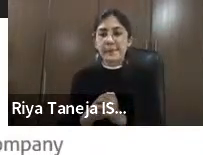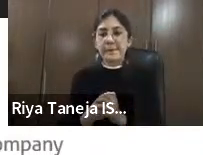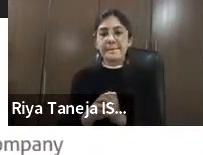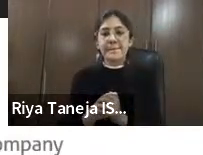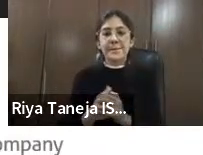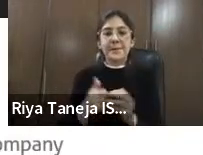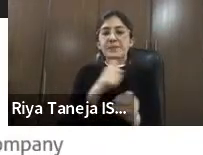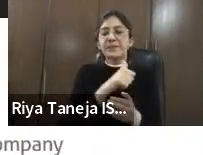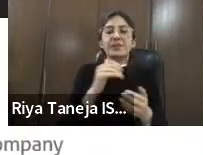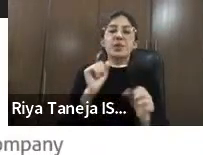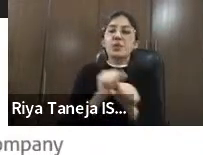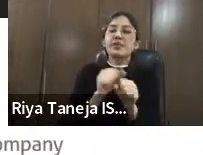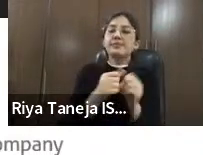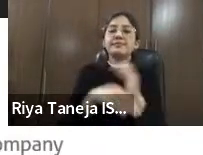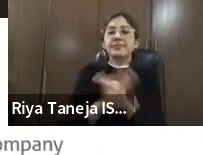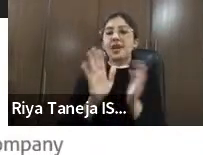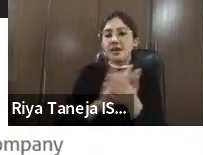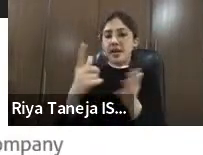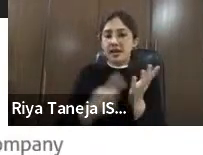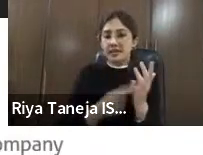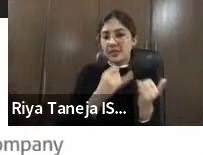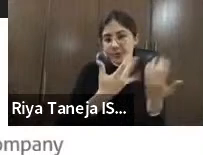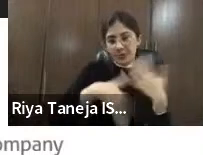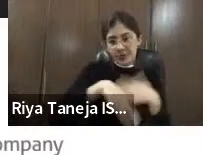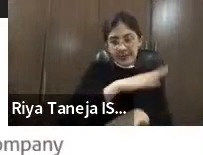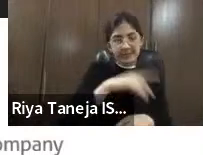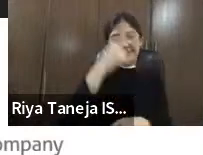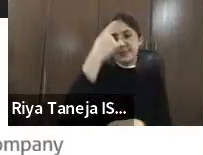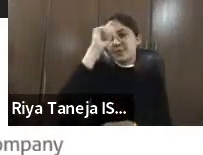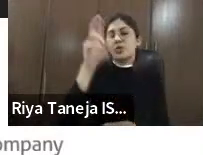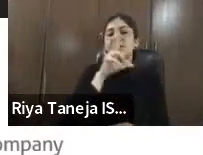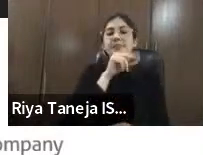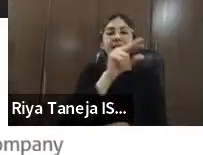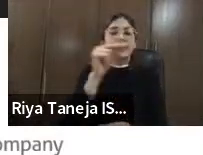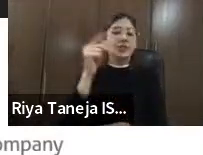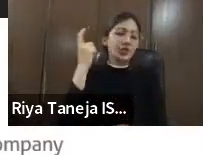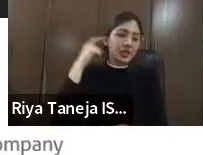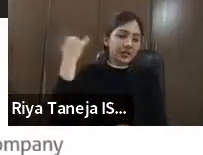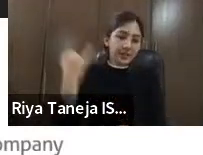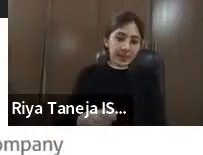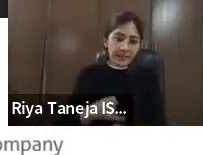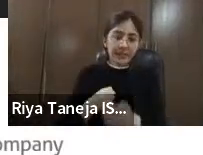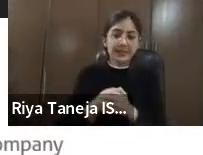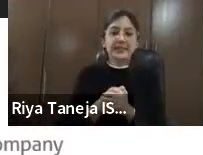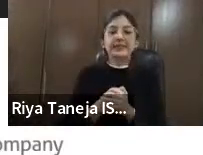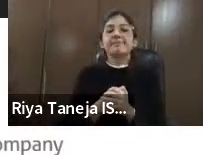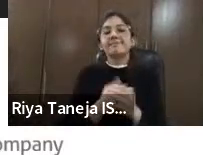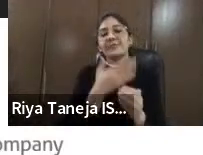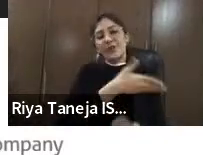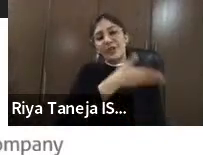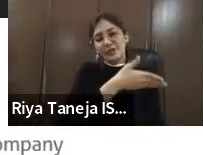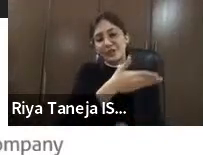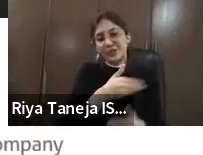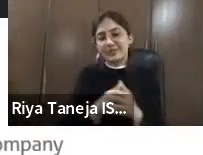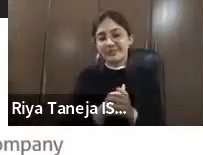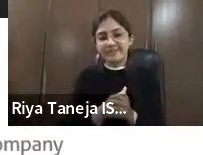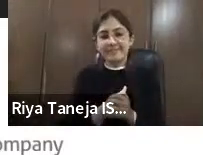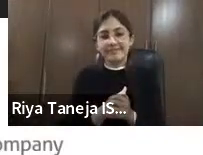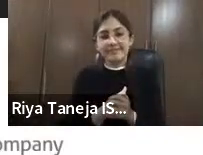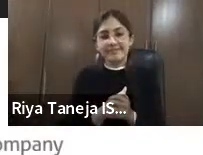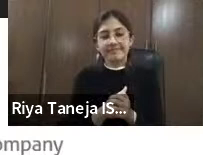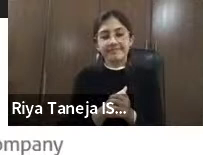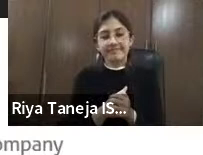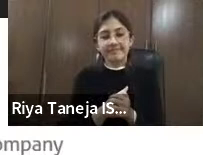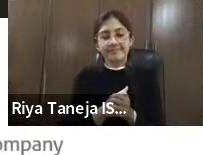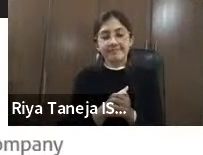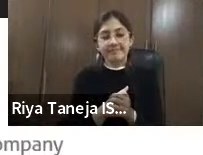associated with the Haryana Welfare Society for Persons with Speech and Hearing Impairment. Congratulations, Dr. Kaur.